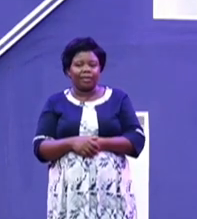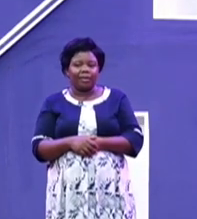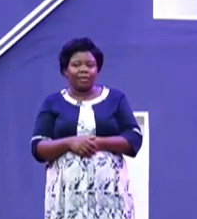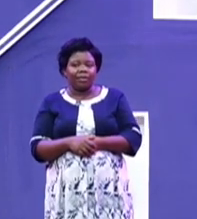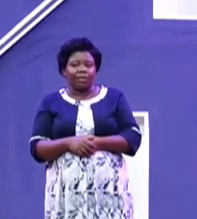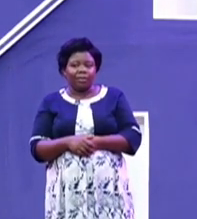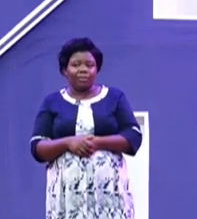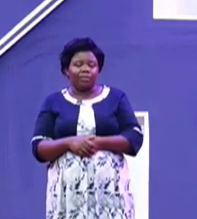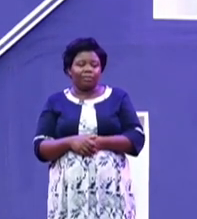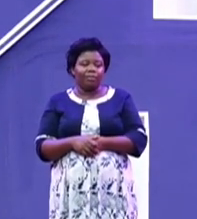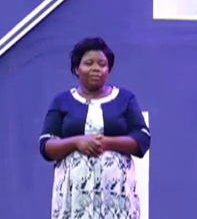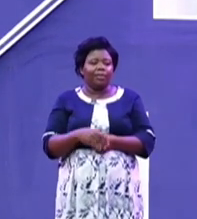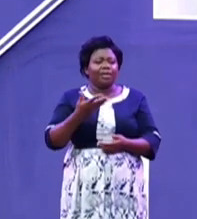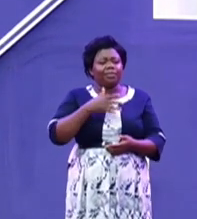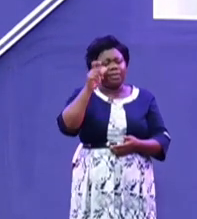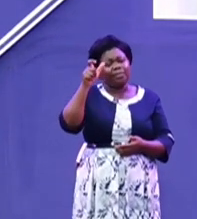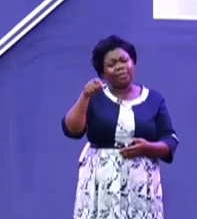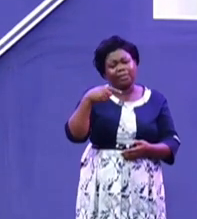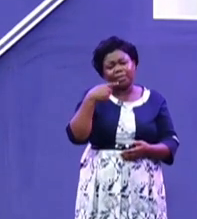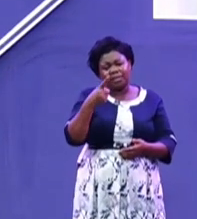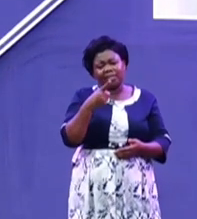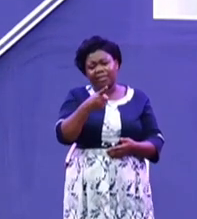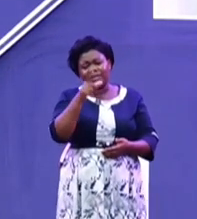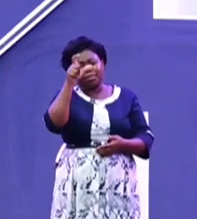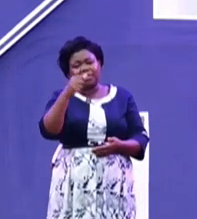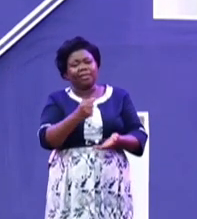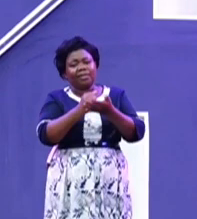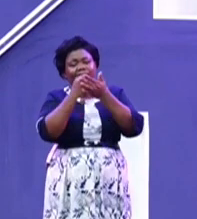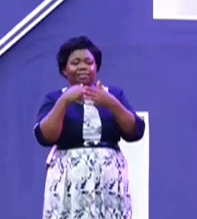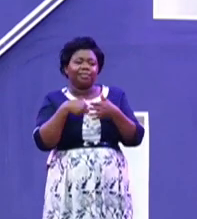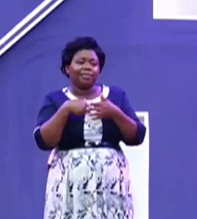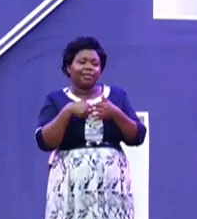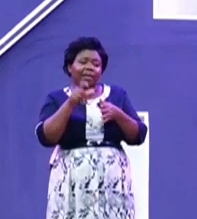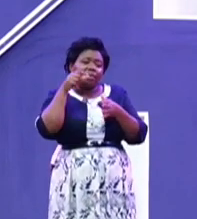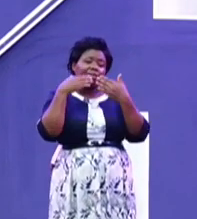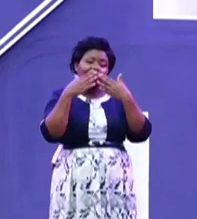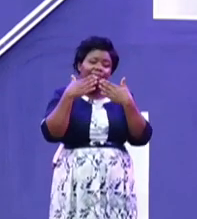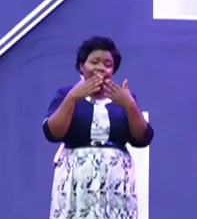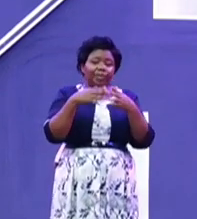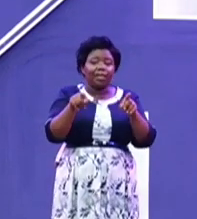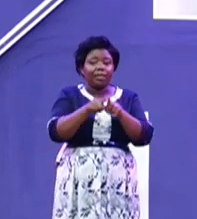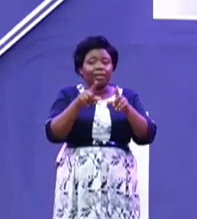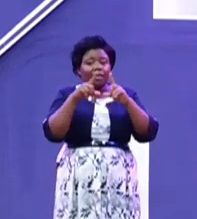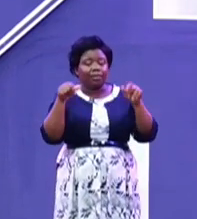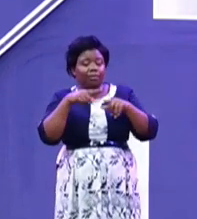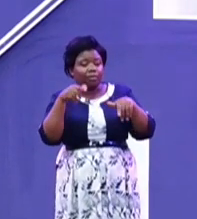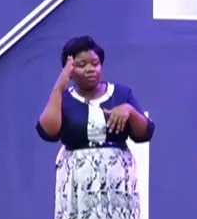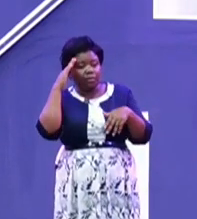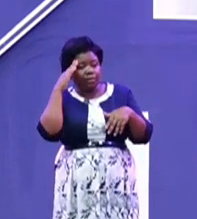Wali obaddeko omuntu gw'oyinza ogaana naye gundi ambeereddewo. Gw'osiima mu ngeri eyo, lwe lulimi lwe tumanyi kati.